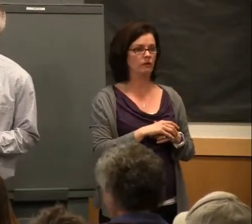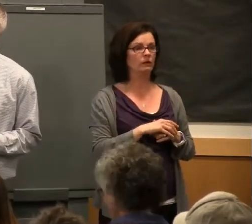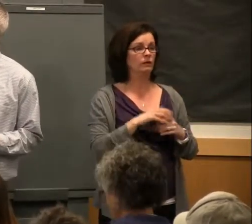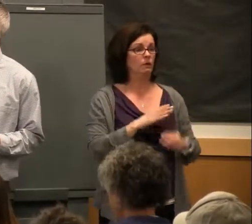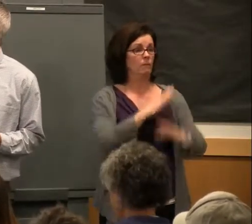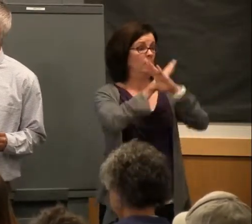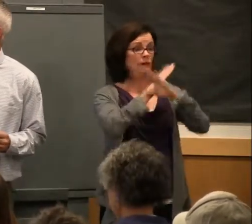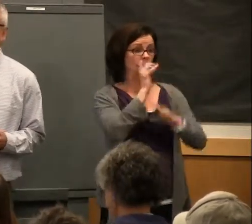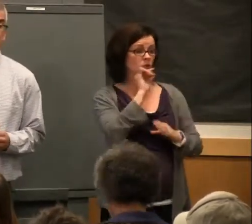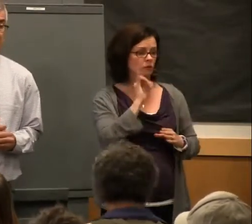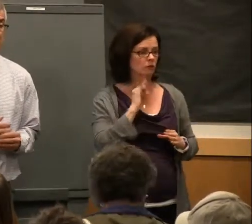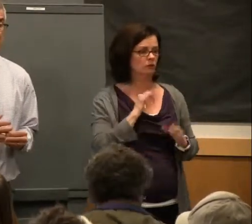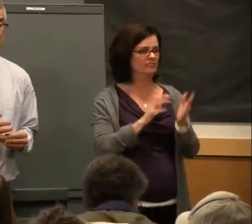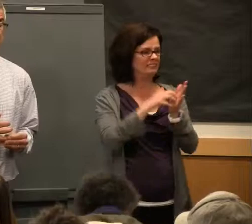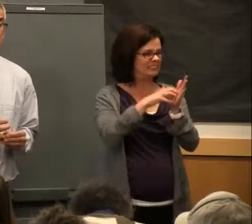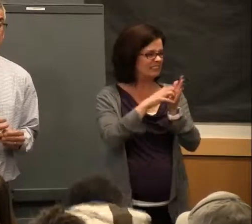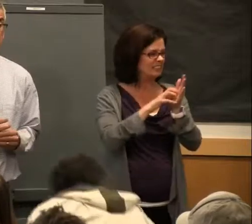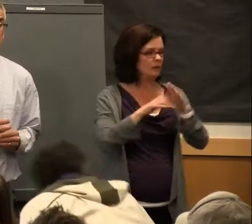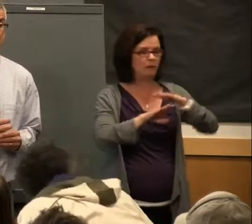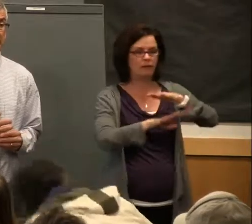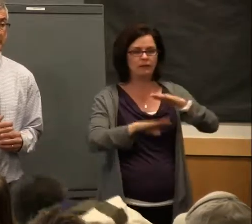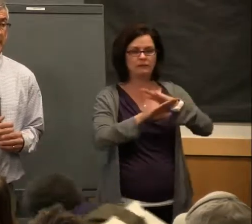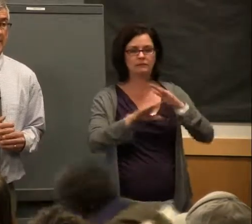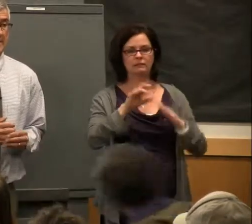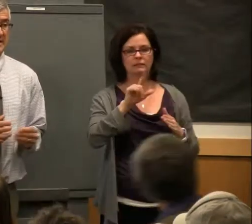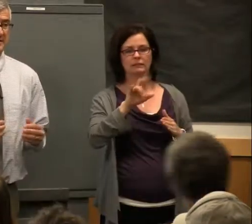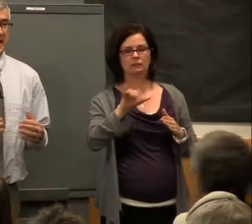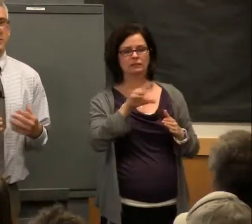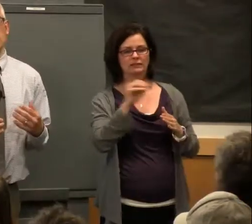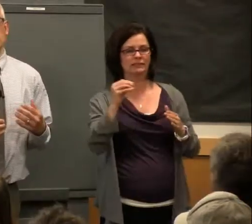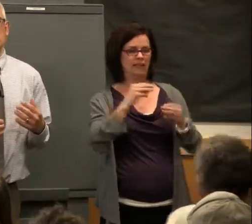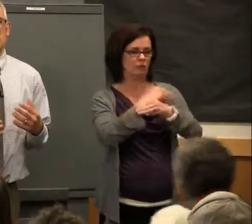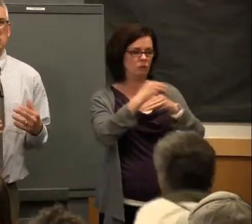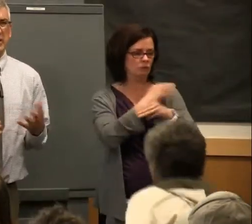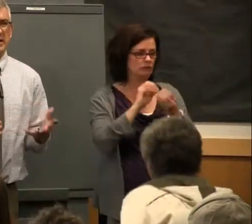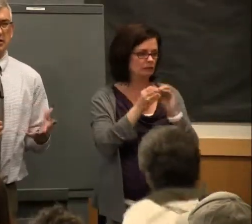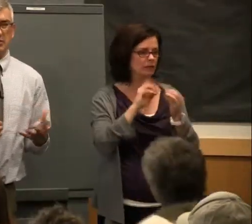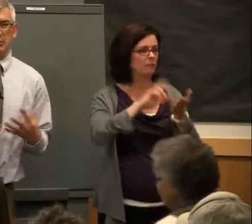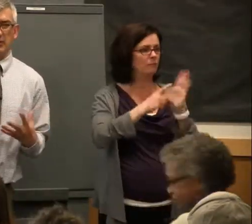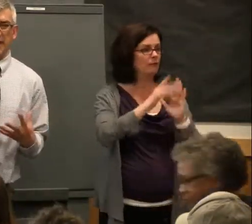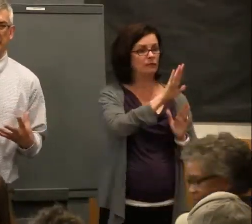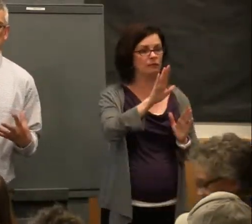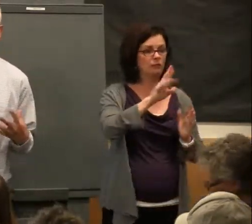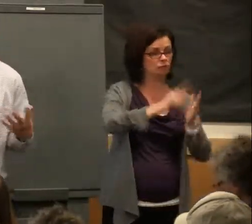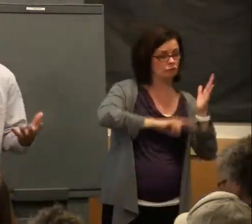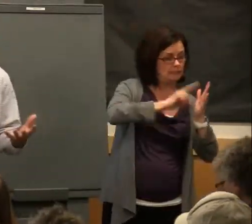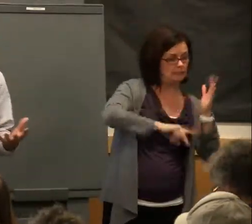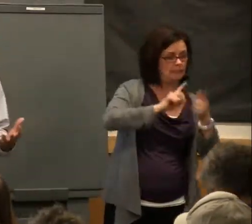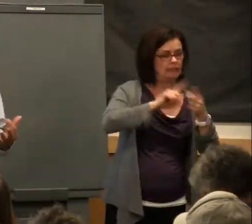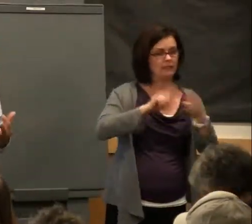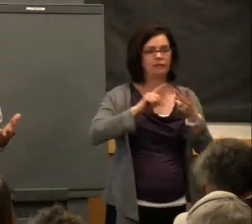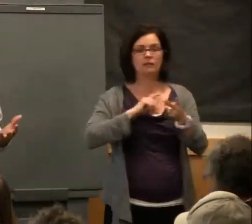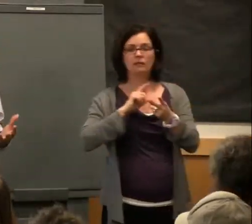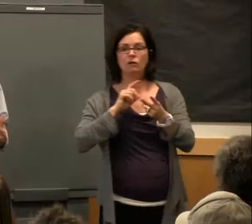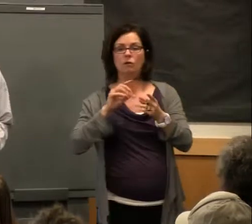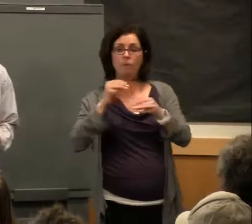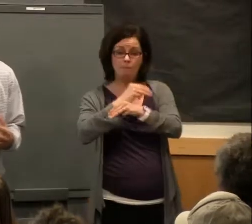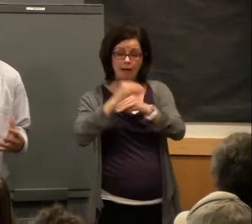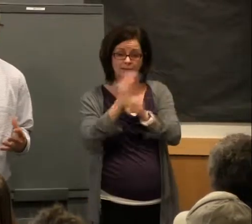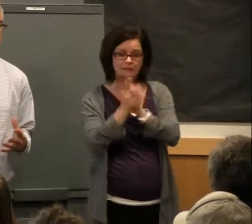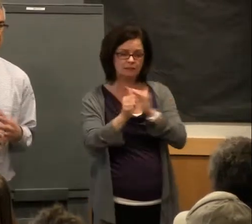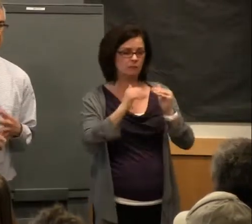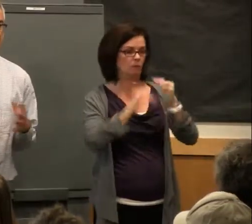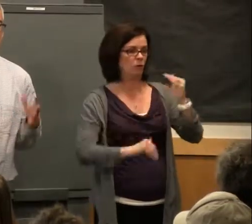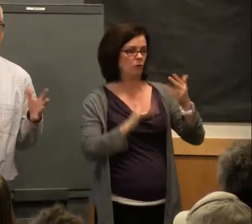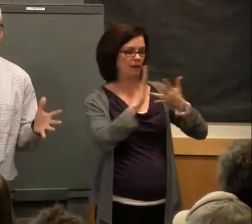barriers include deficiency in basic literacy and numeracy, means that you're reading or doing math at below a ninth grade level. But